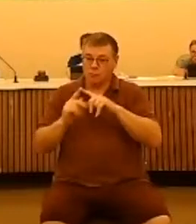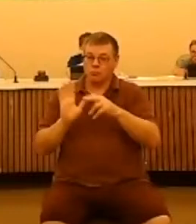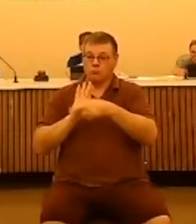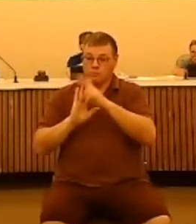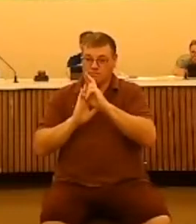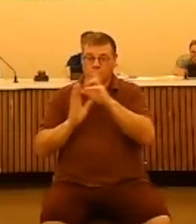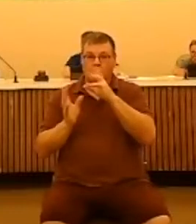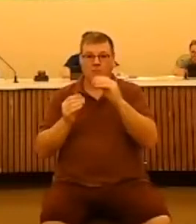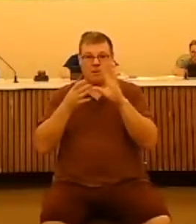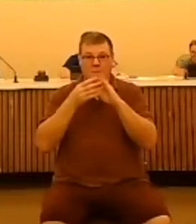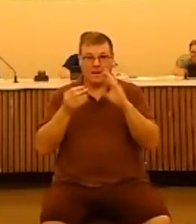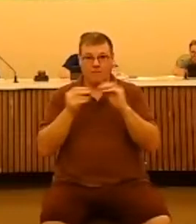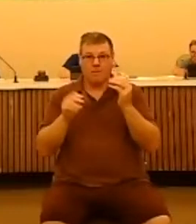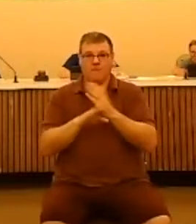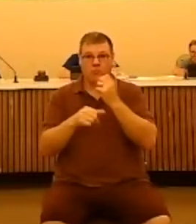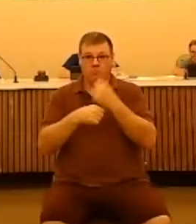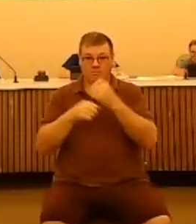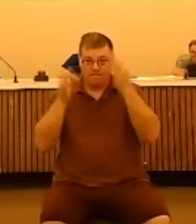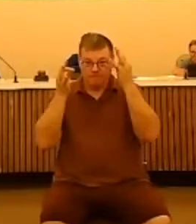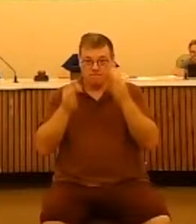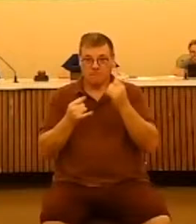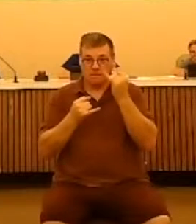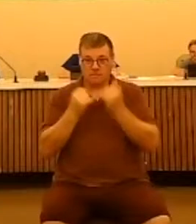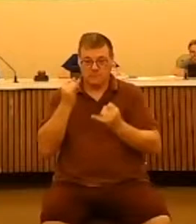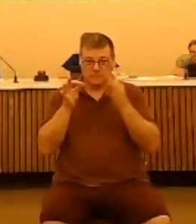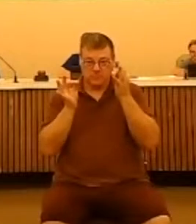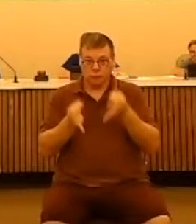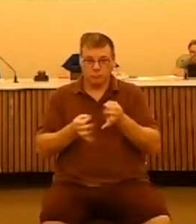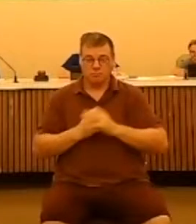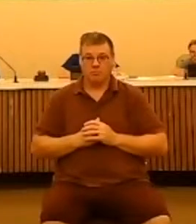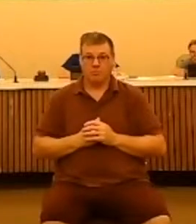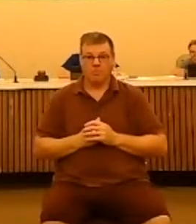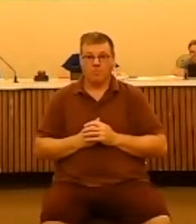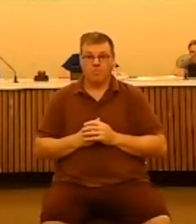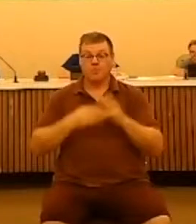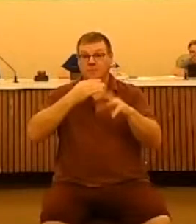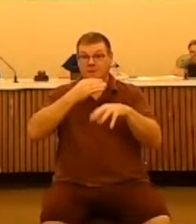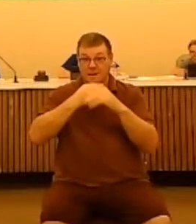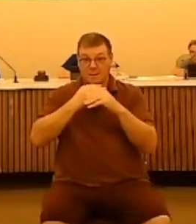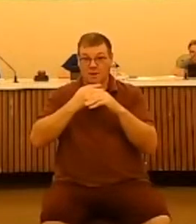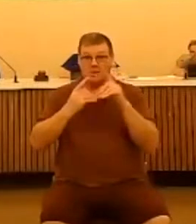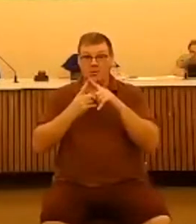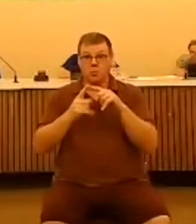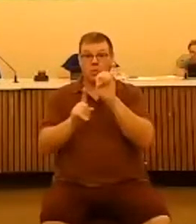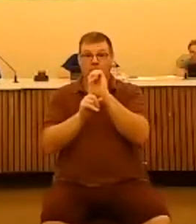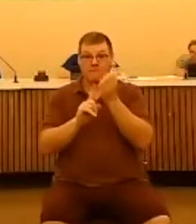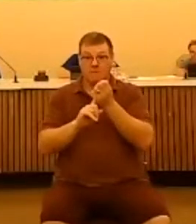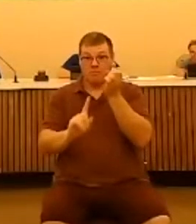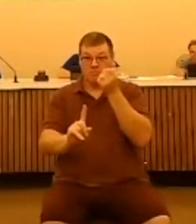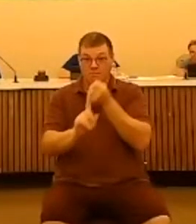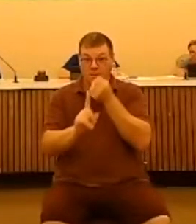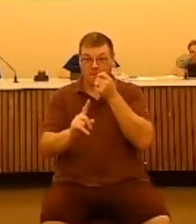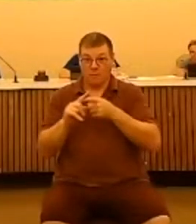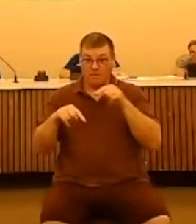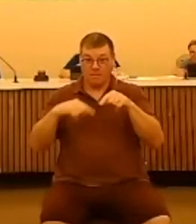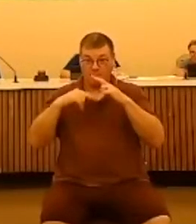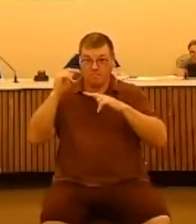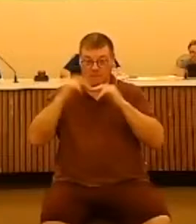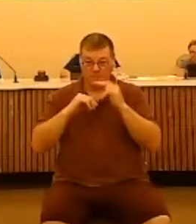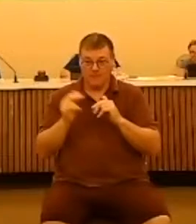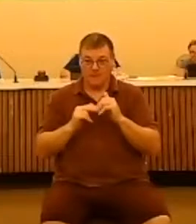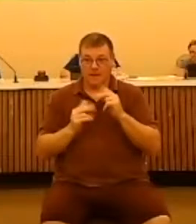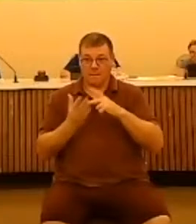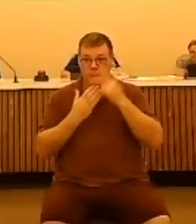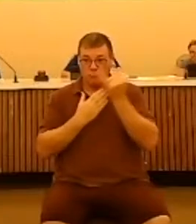them before the town makes a final decision on this project. In addition to the environmental impacts from this building project,